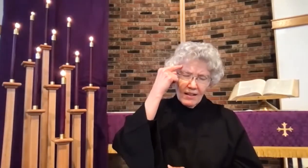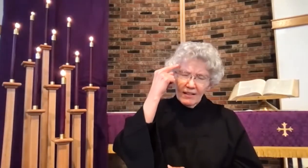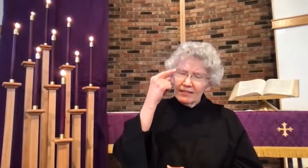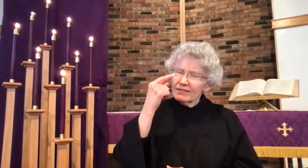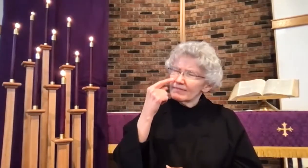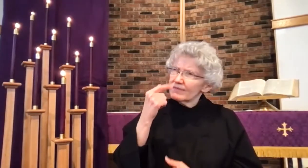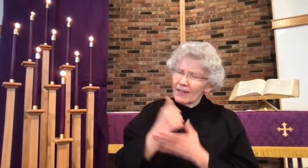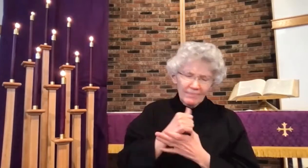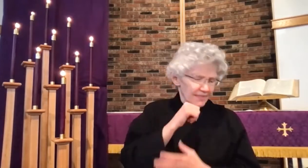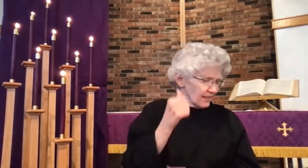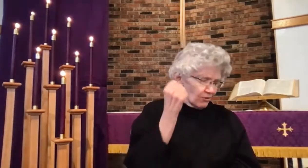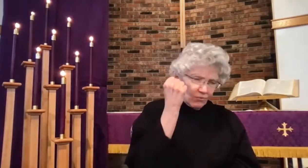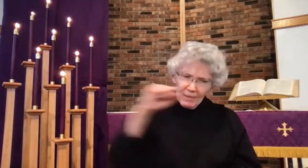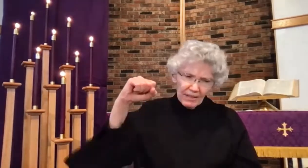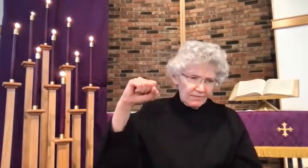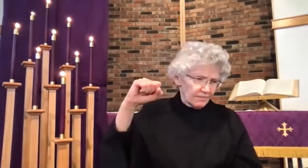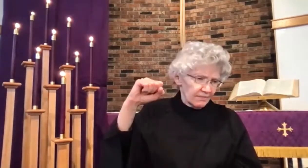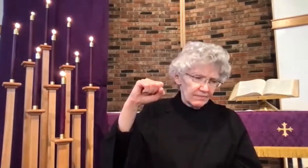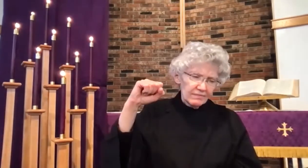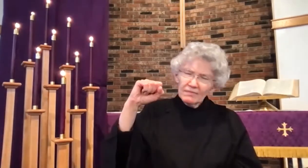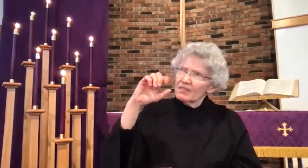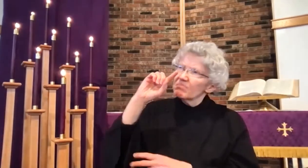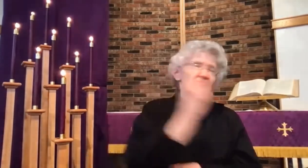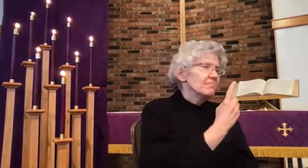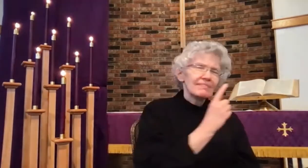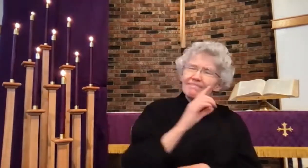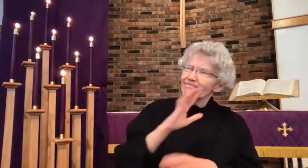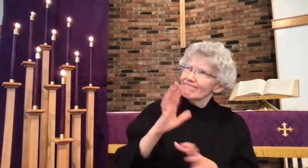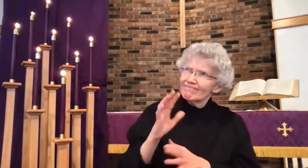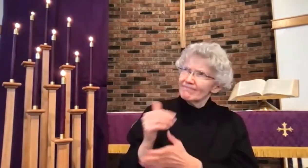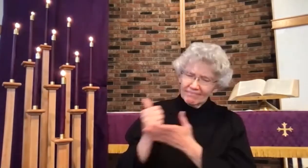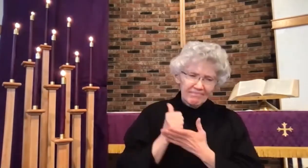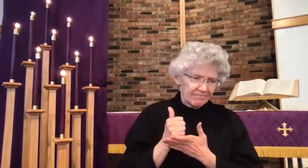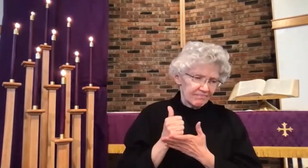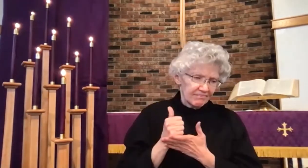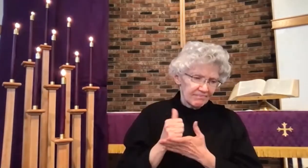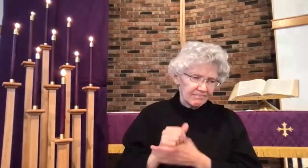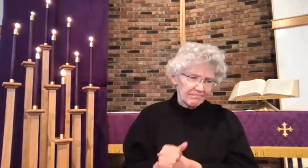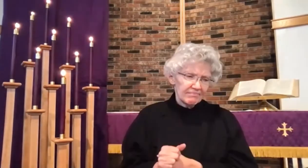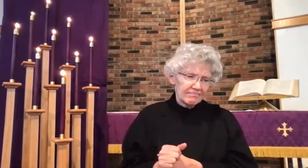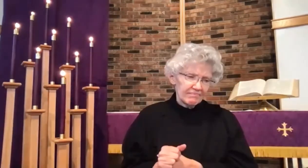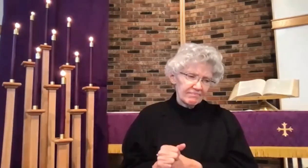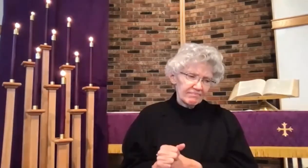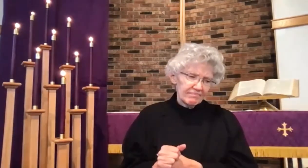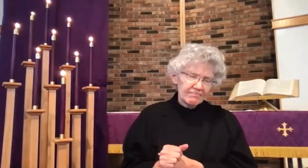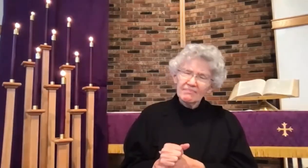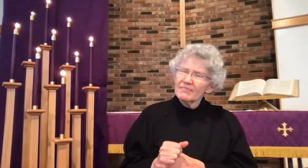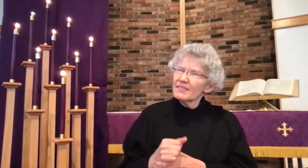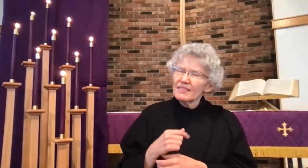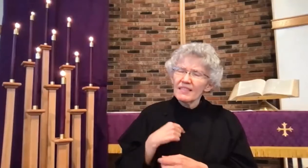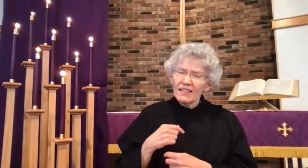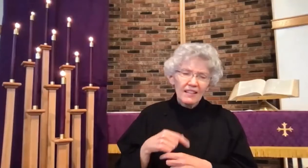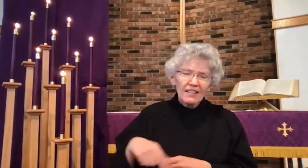The Lord God has opened my heart and mind, and I was not rebellious, and I did not turn